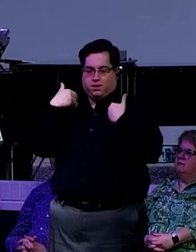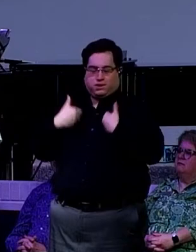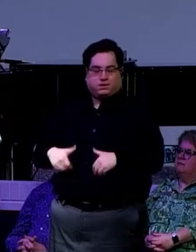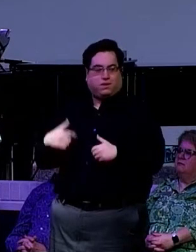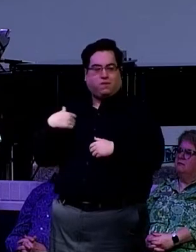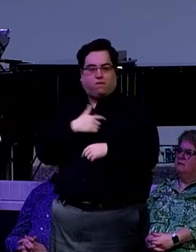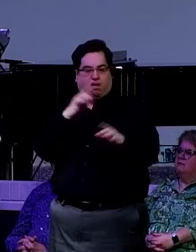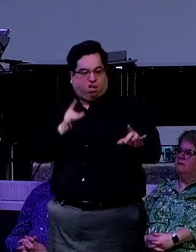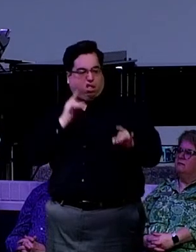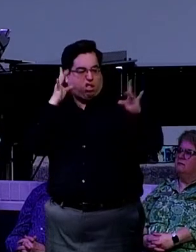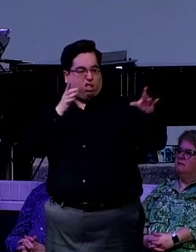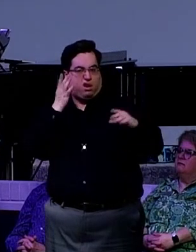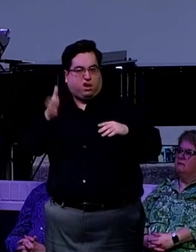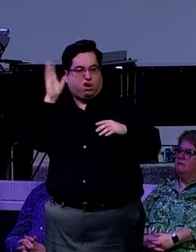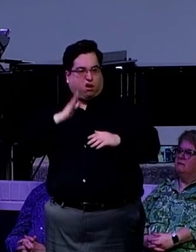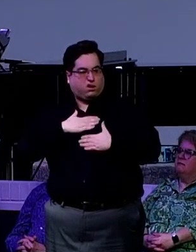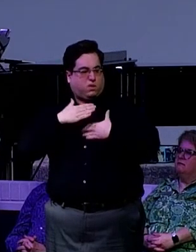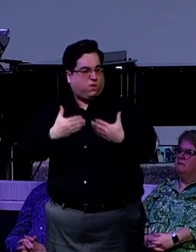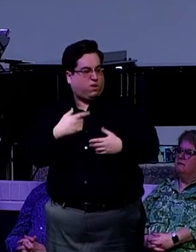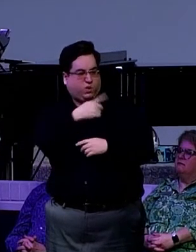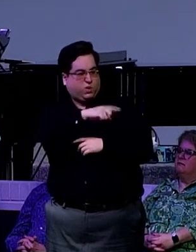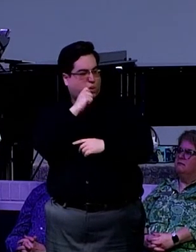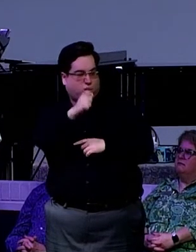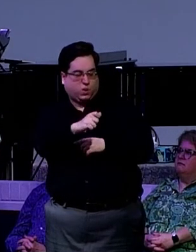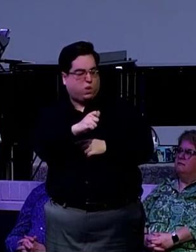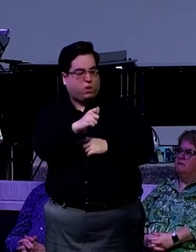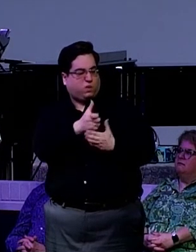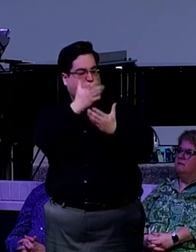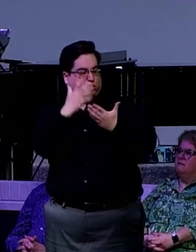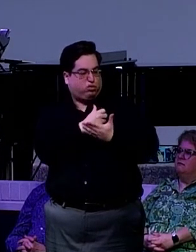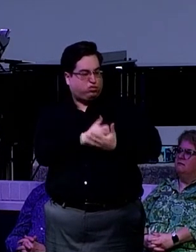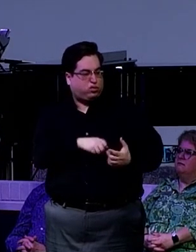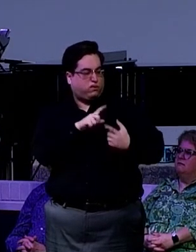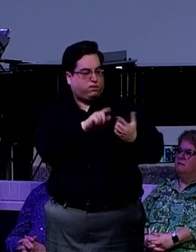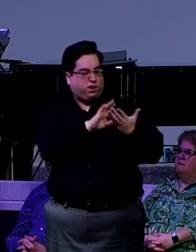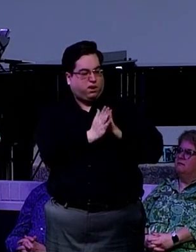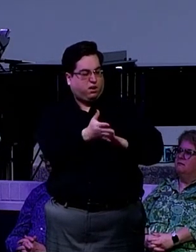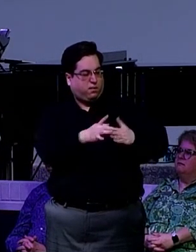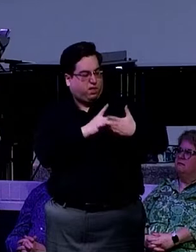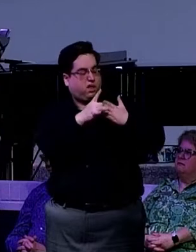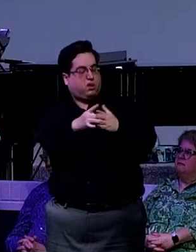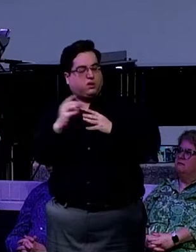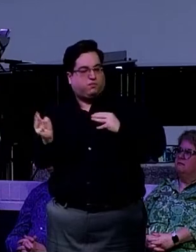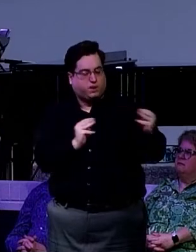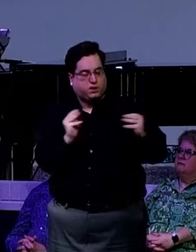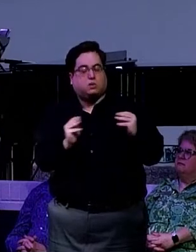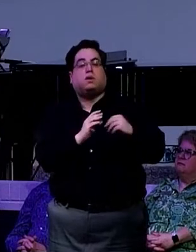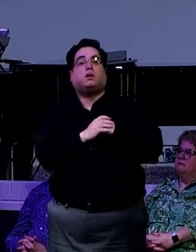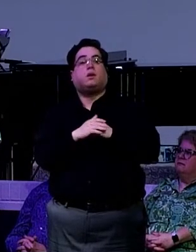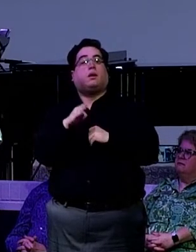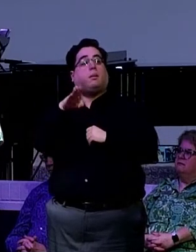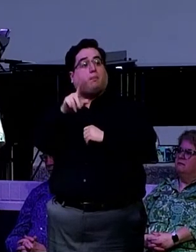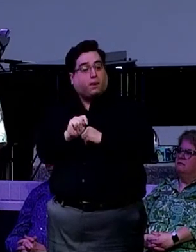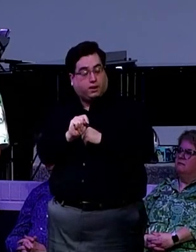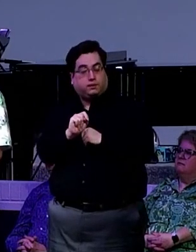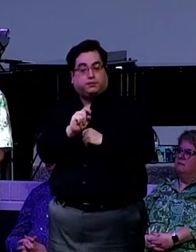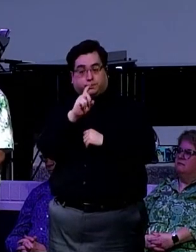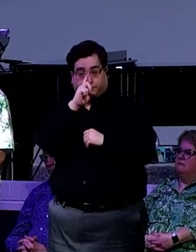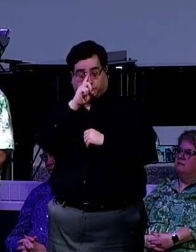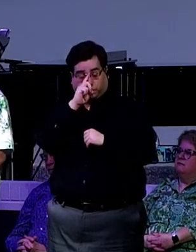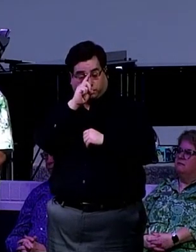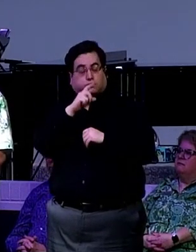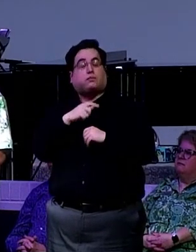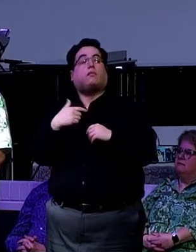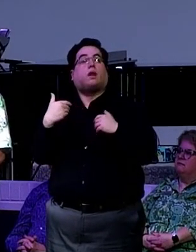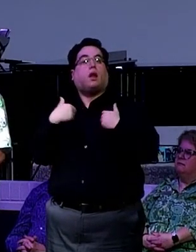that we're against God's will, or that we don't deserve to be ministers and leaders of ministry. But